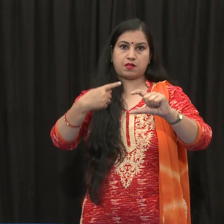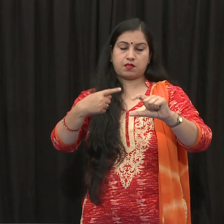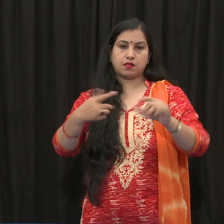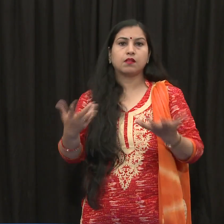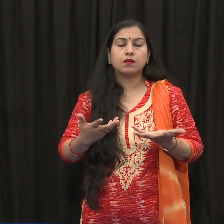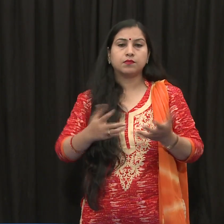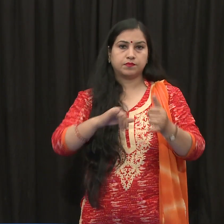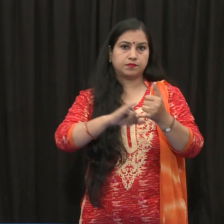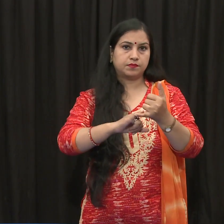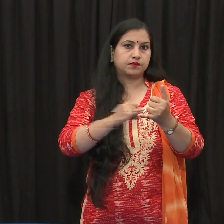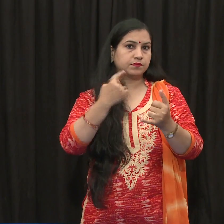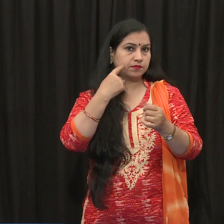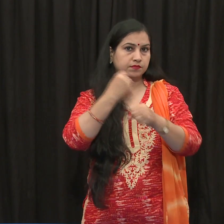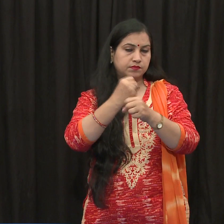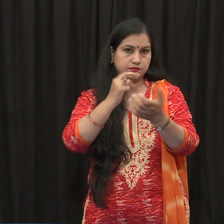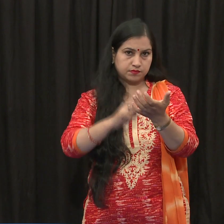can also email us at